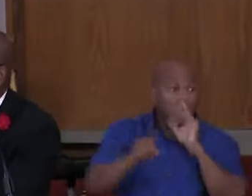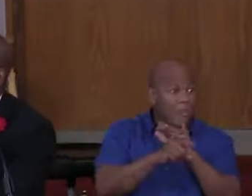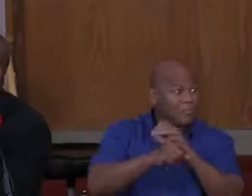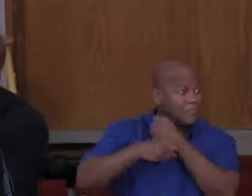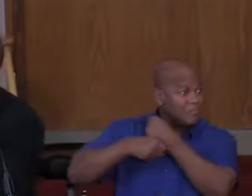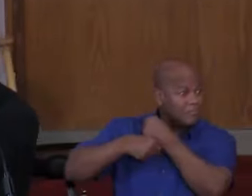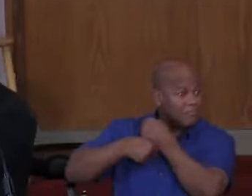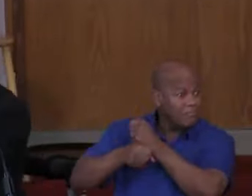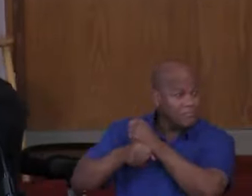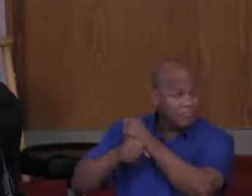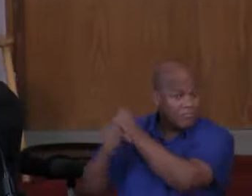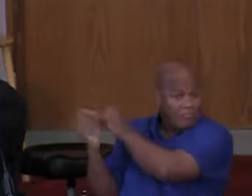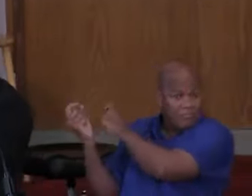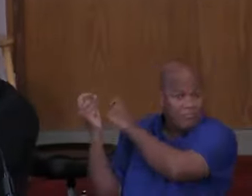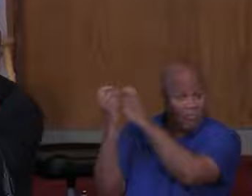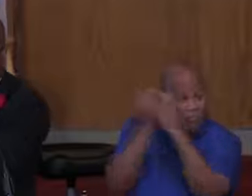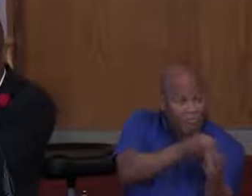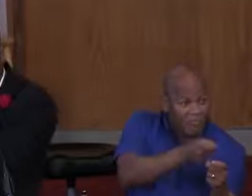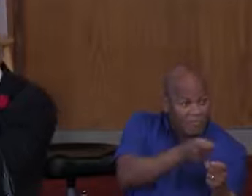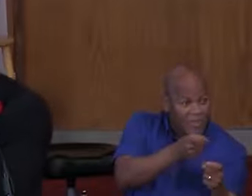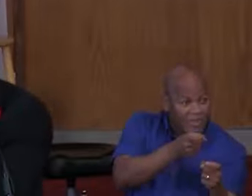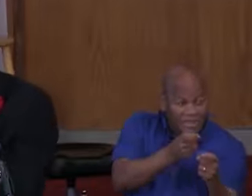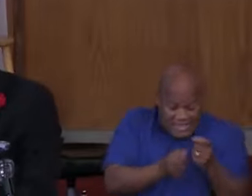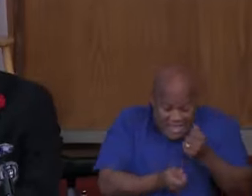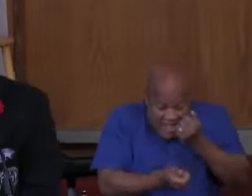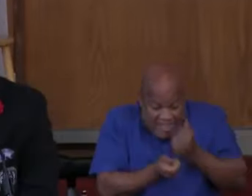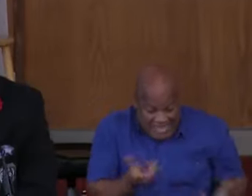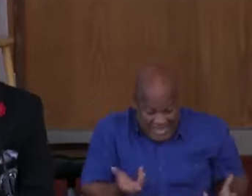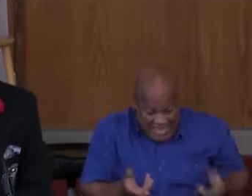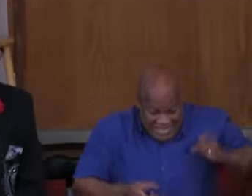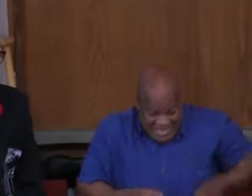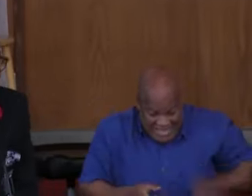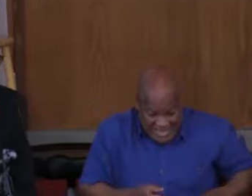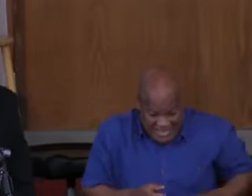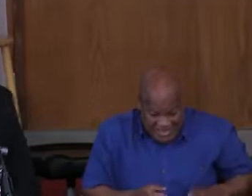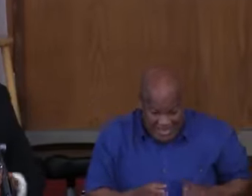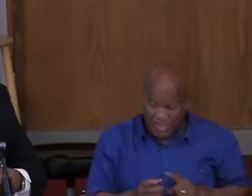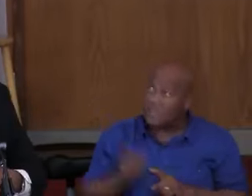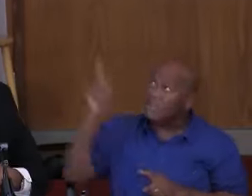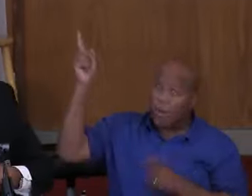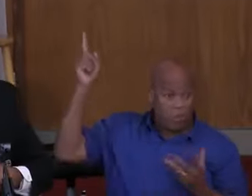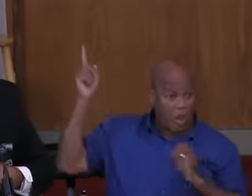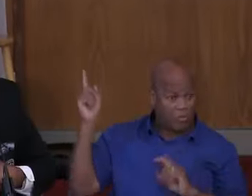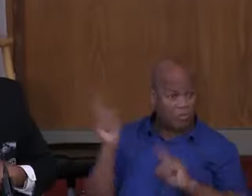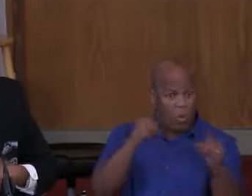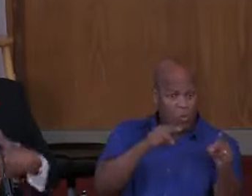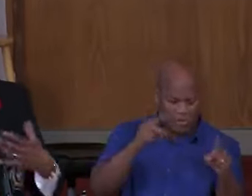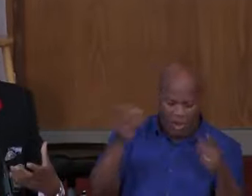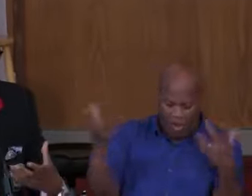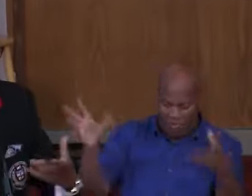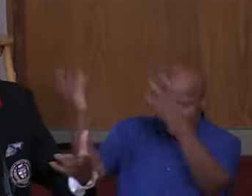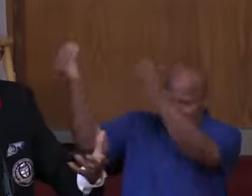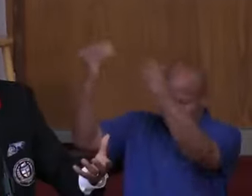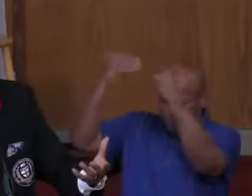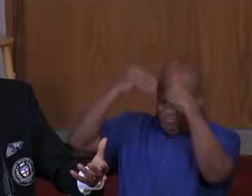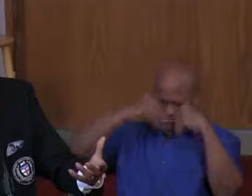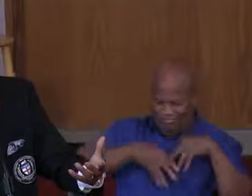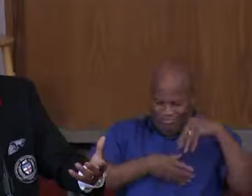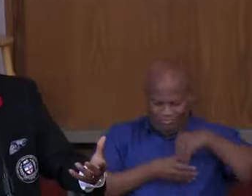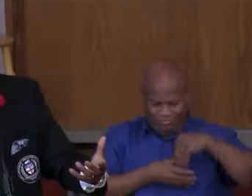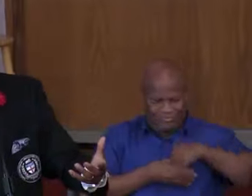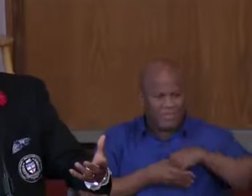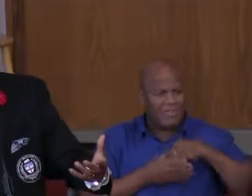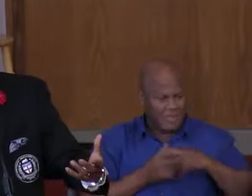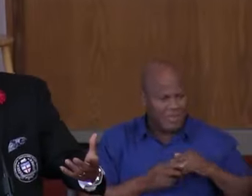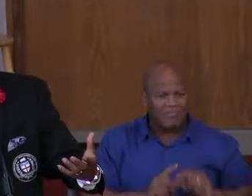he put in us everything we need to get to where he wants us so he can deliver on what he